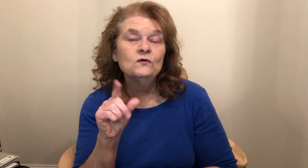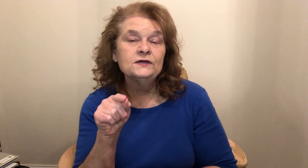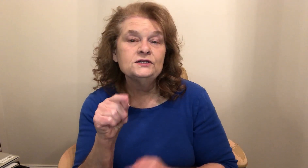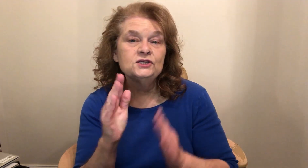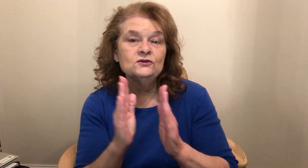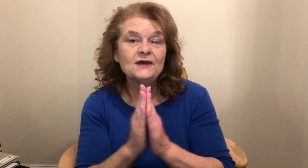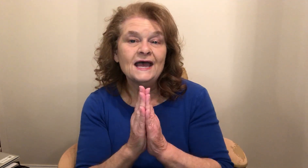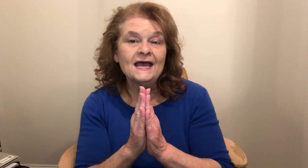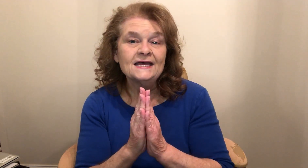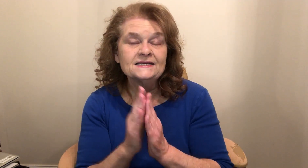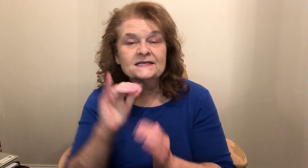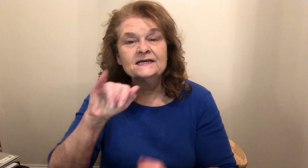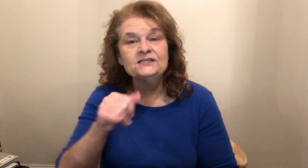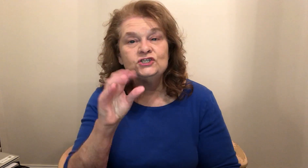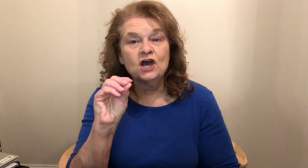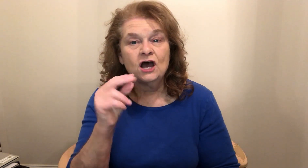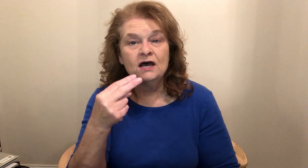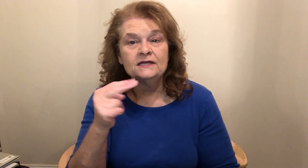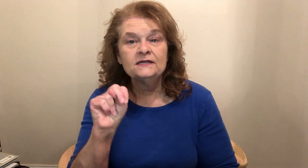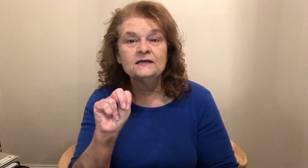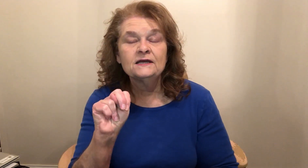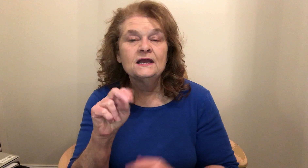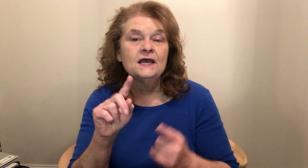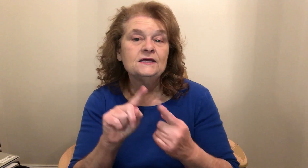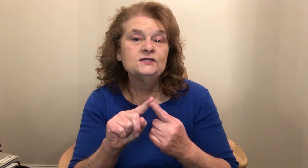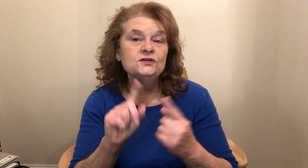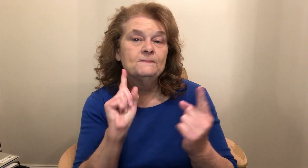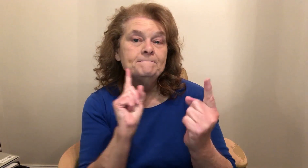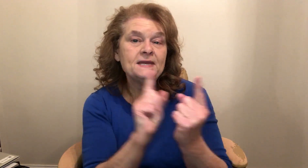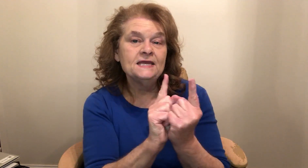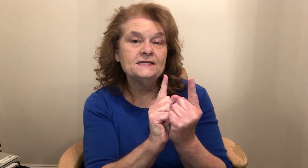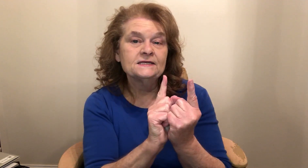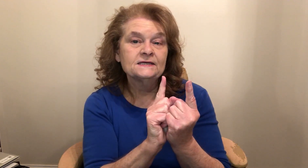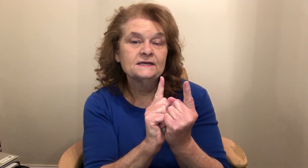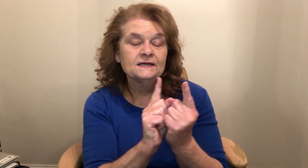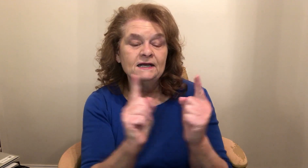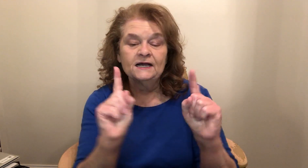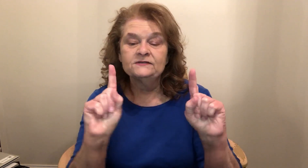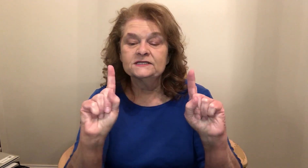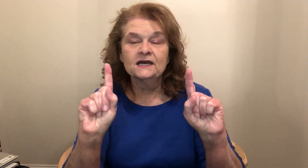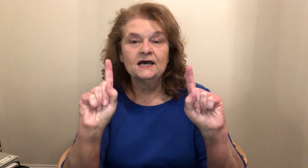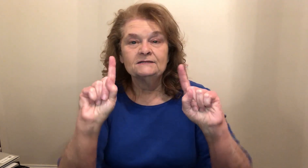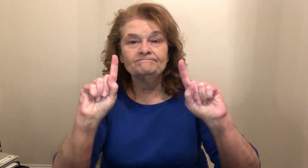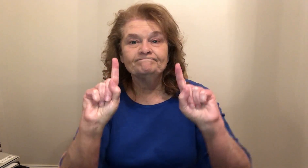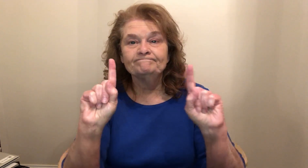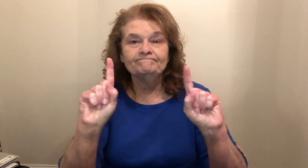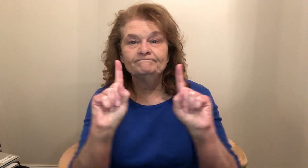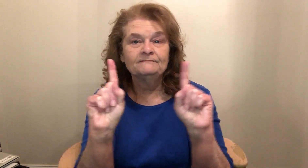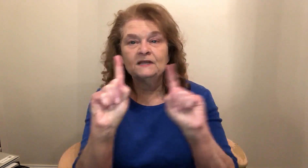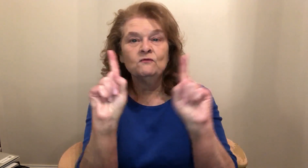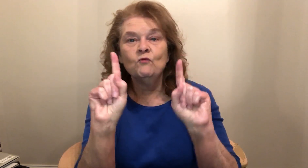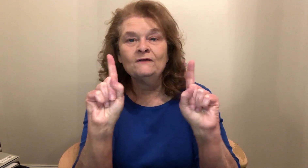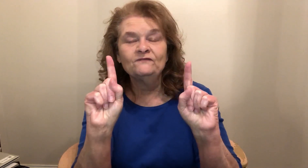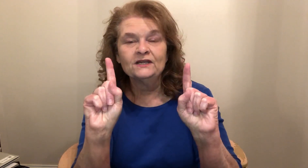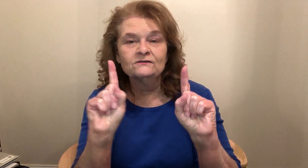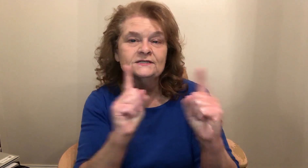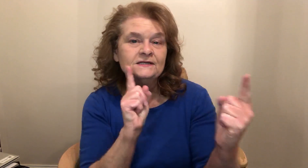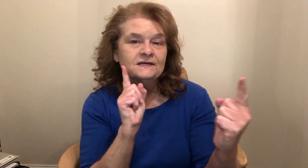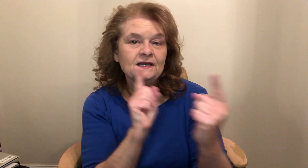Would you ask John to meet? I've just got them 1 fingers